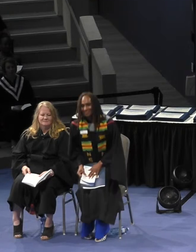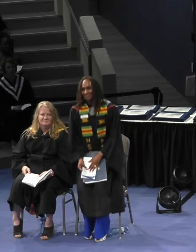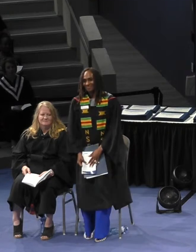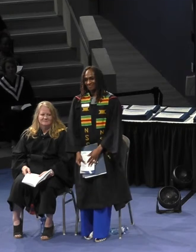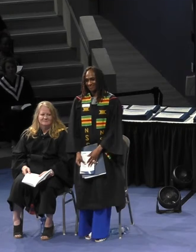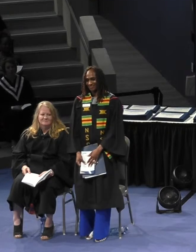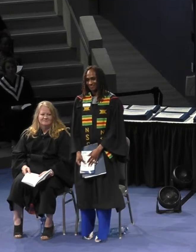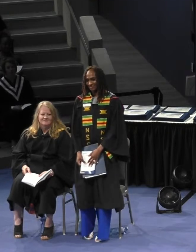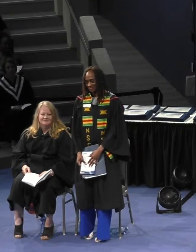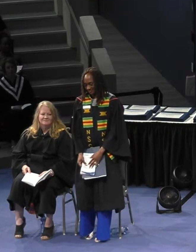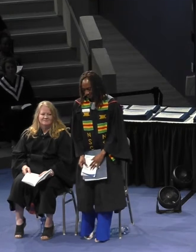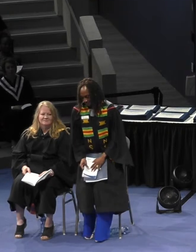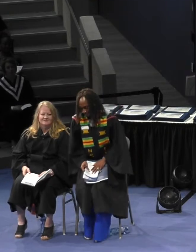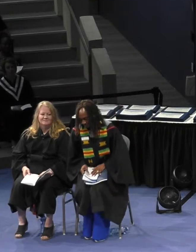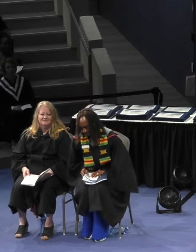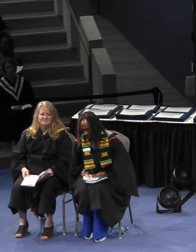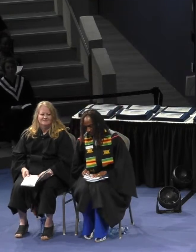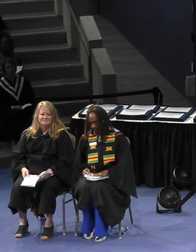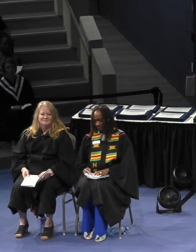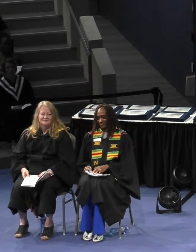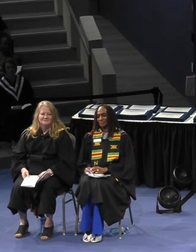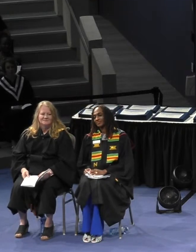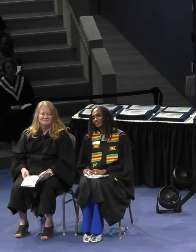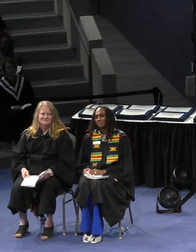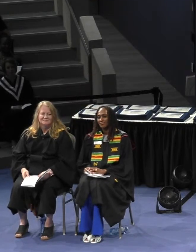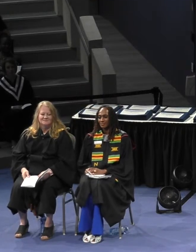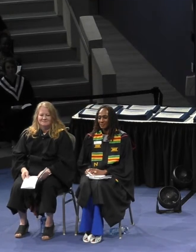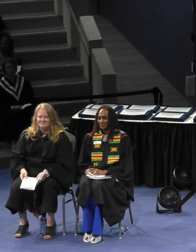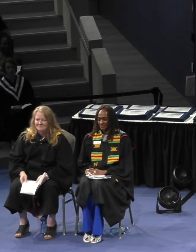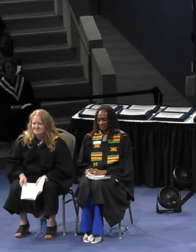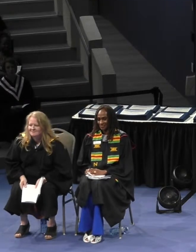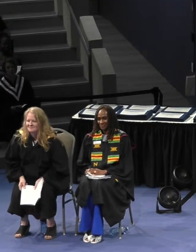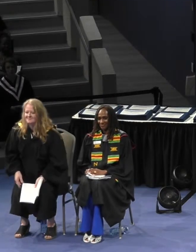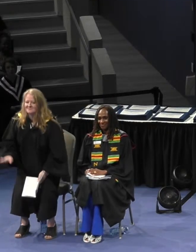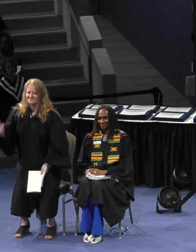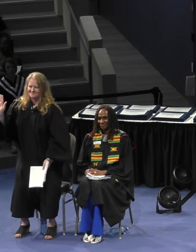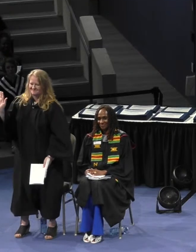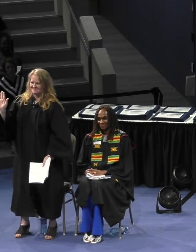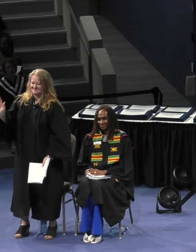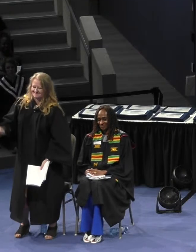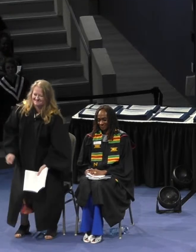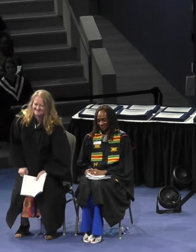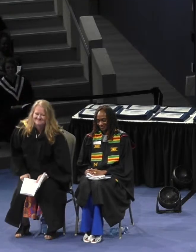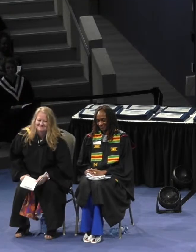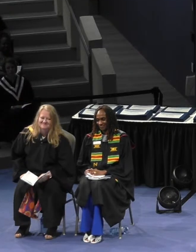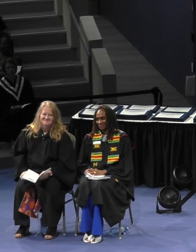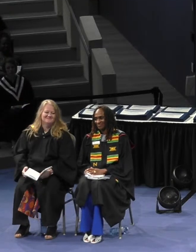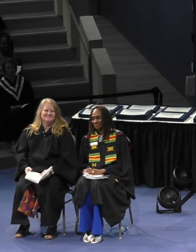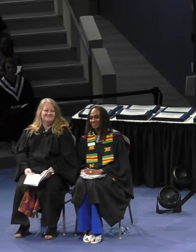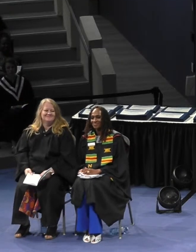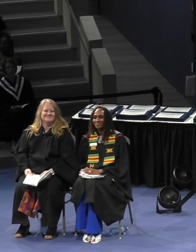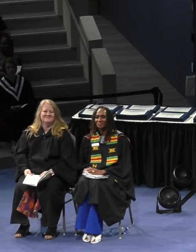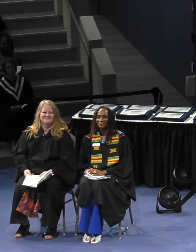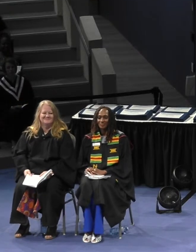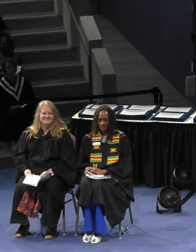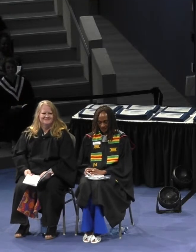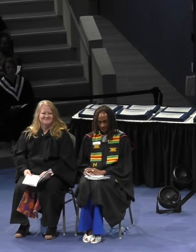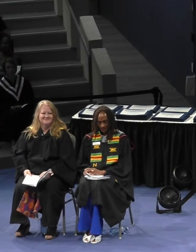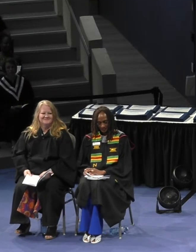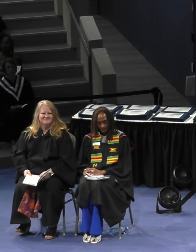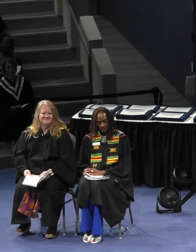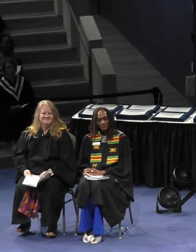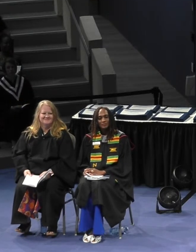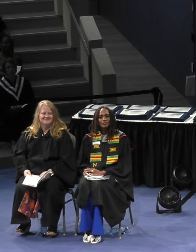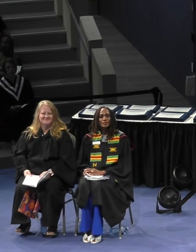Sawyer, Manager of Student Services, Lynn Hartwell, Vice President, Campus and Communities, Leslie